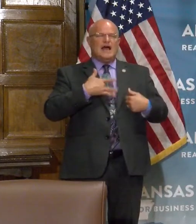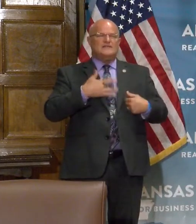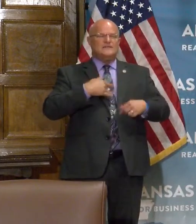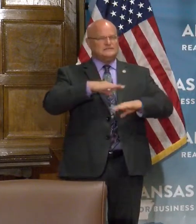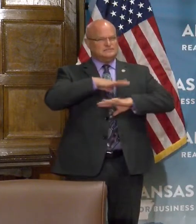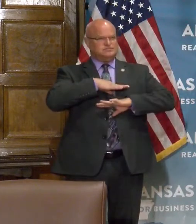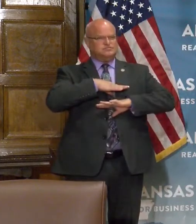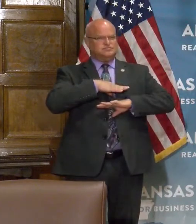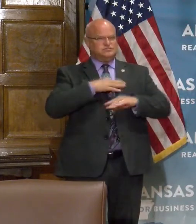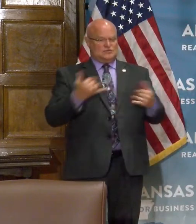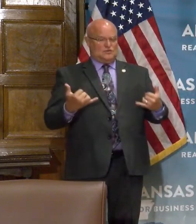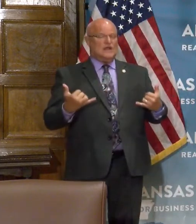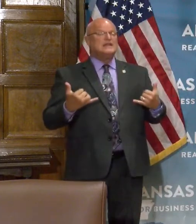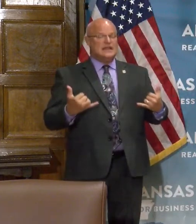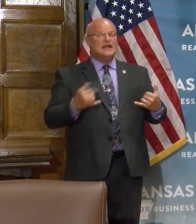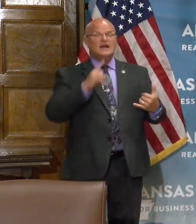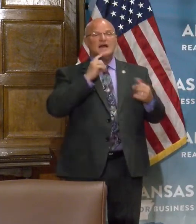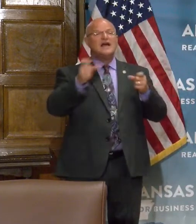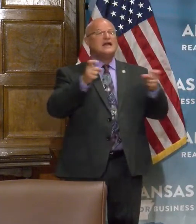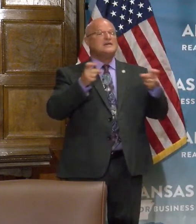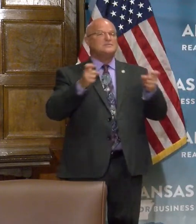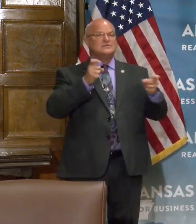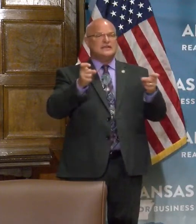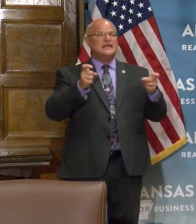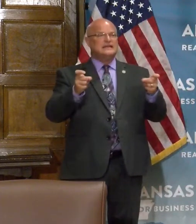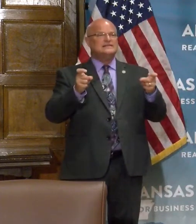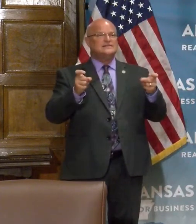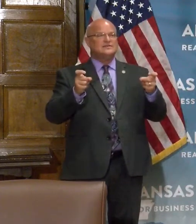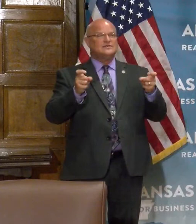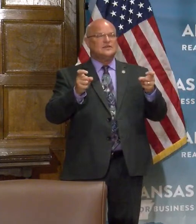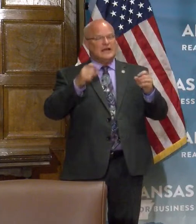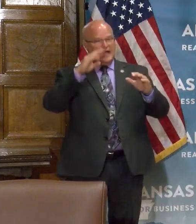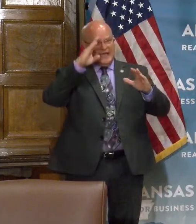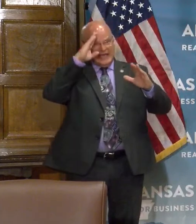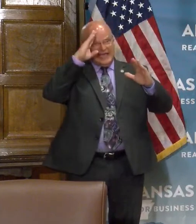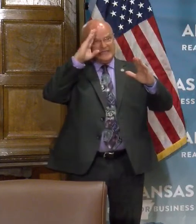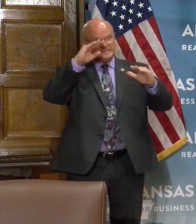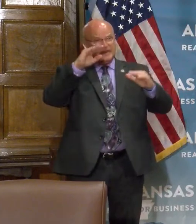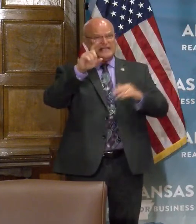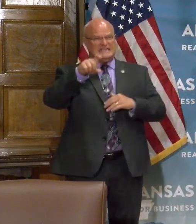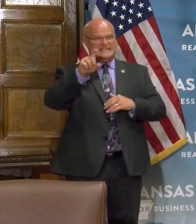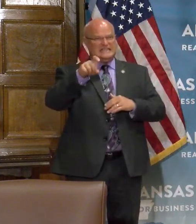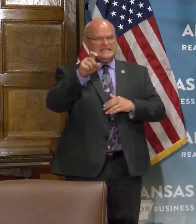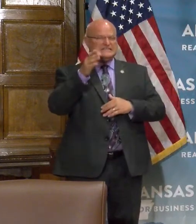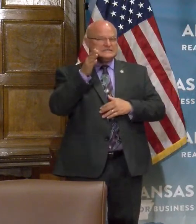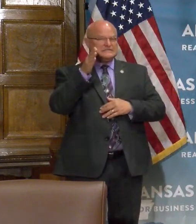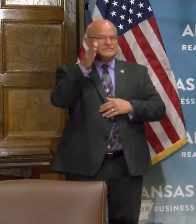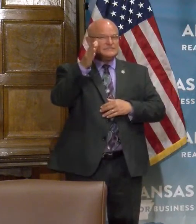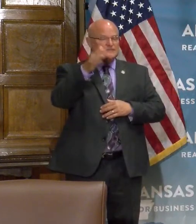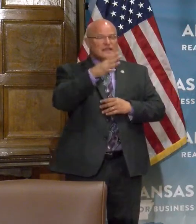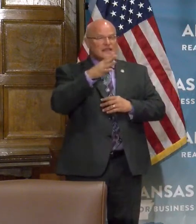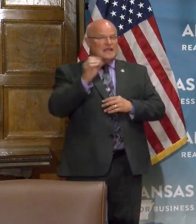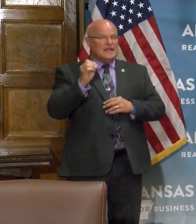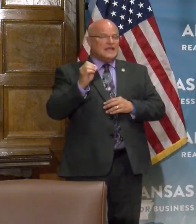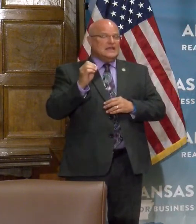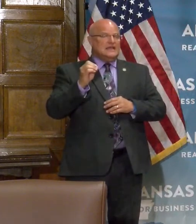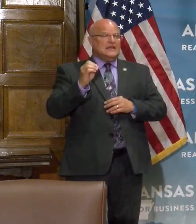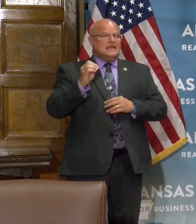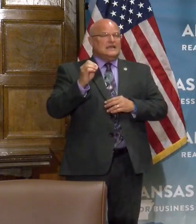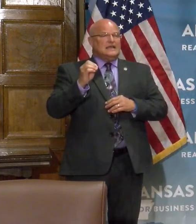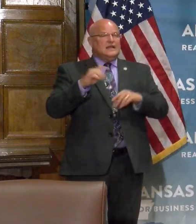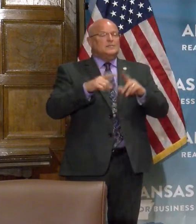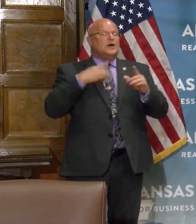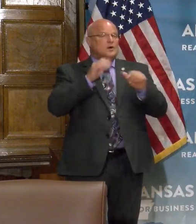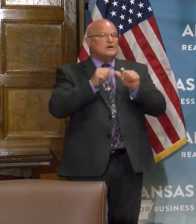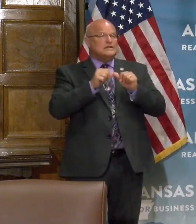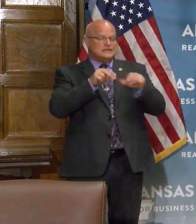right now is able to handle our expected needs, at least in the short term, but